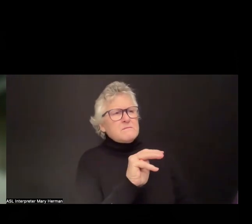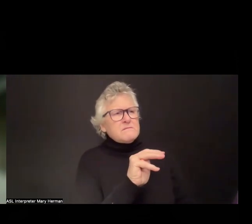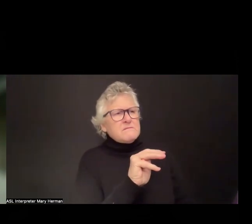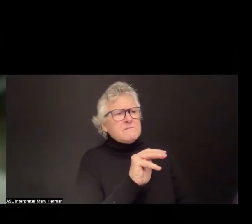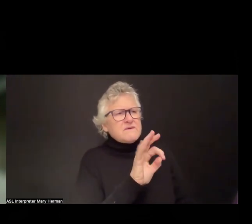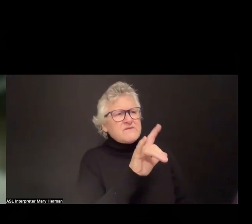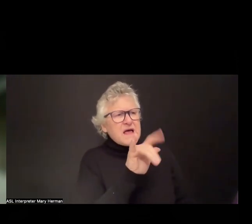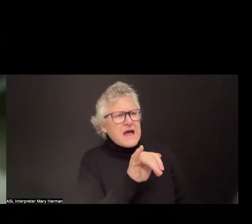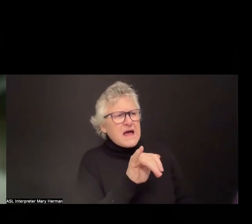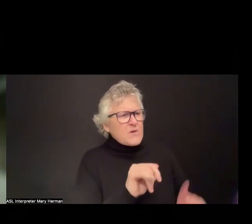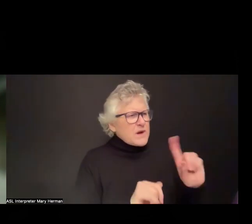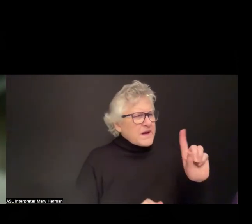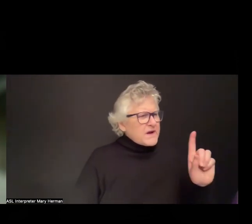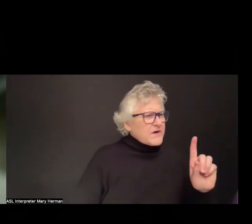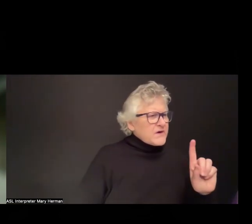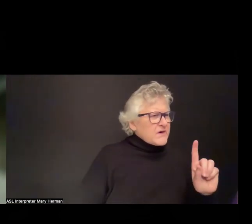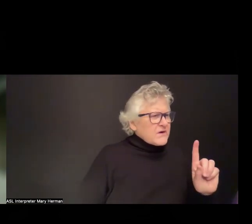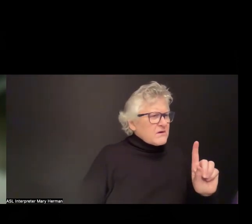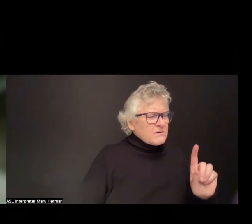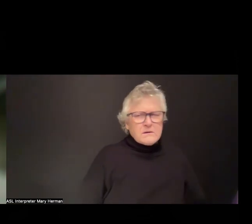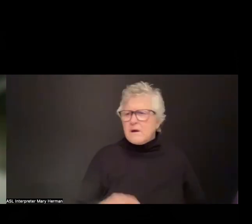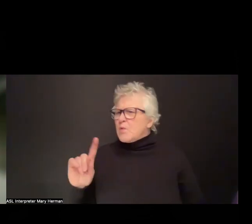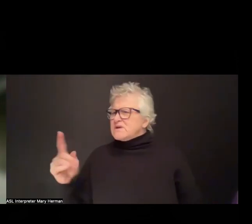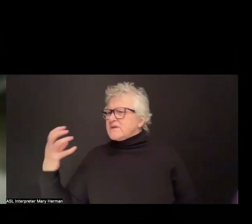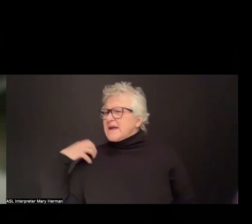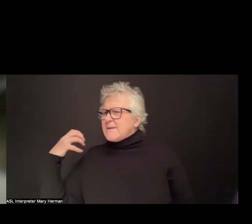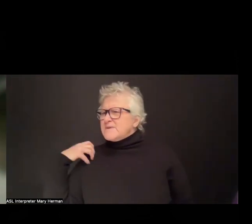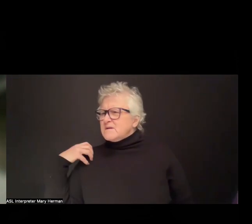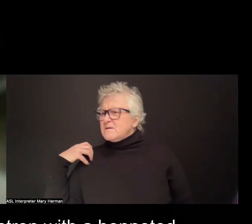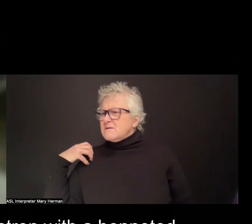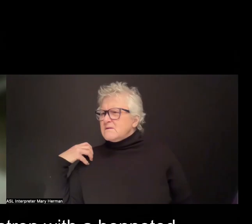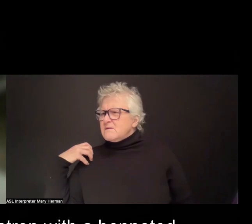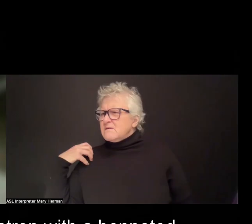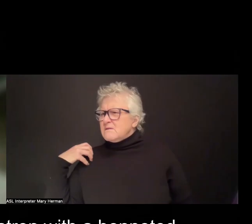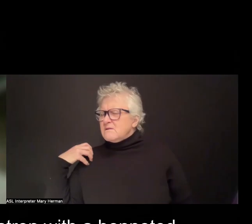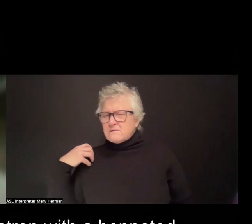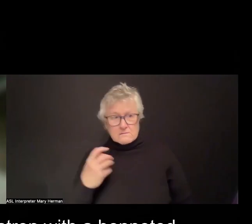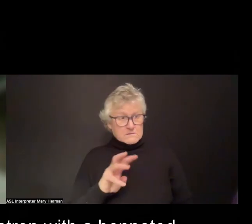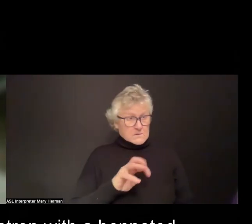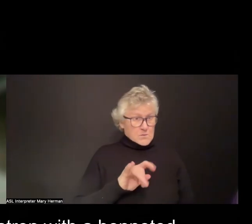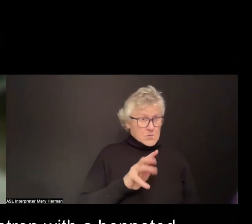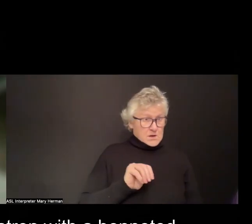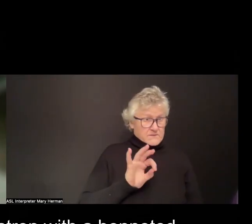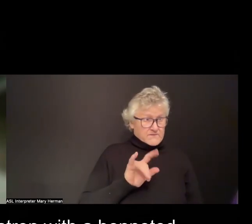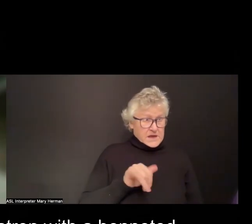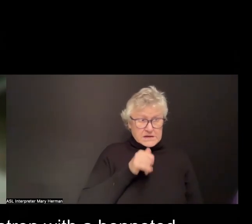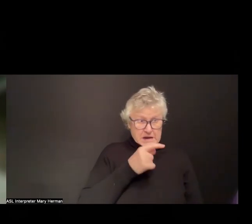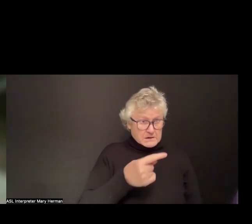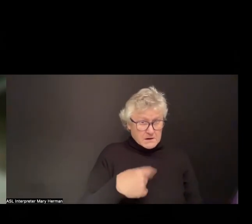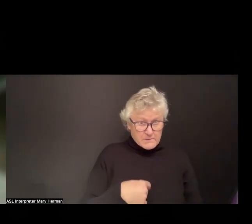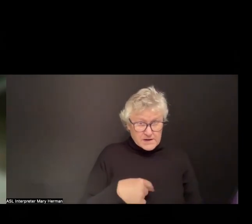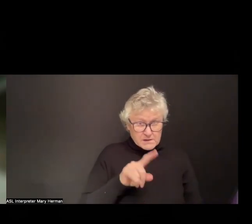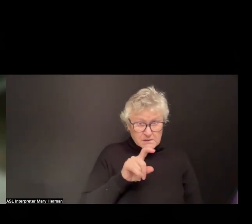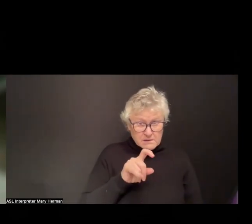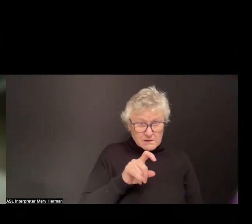captain?" I raised my voice. "I would look upon William Fly." "Not coming," a pinch-nosed matron with a bonneted baby in her arms said to me.